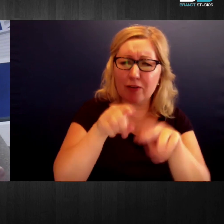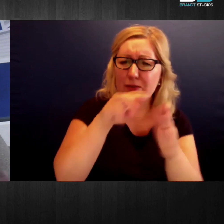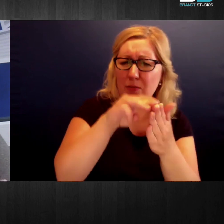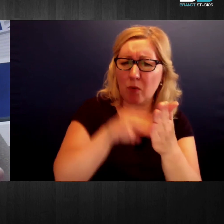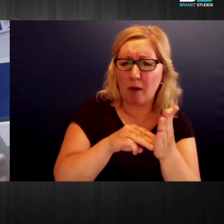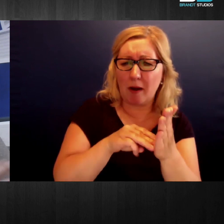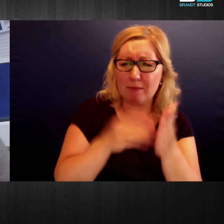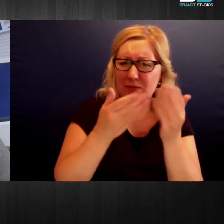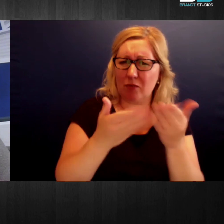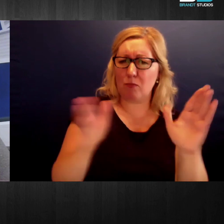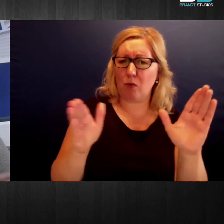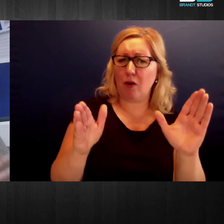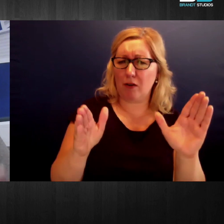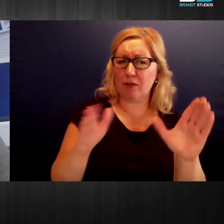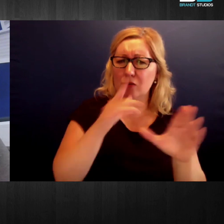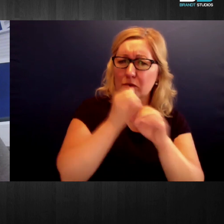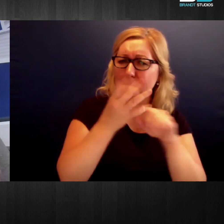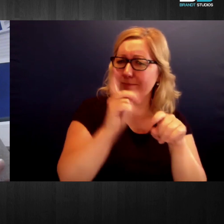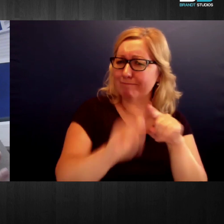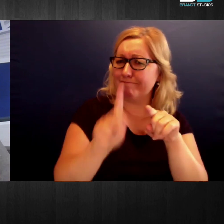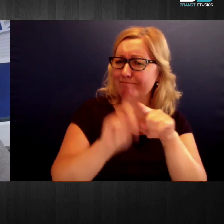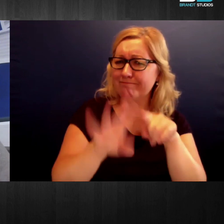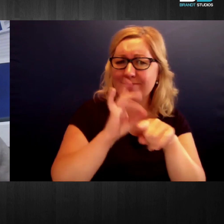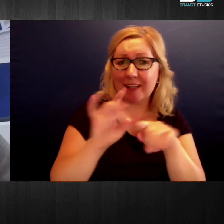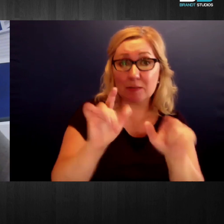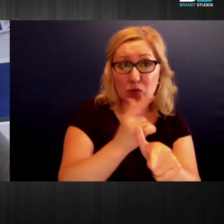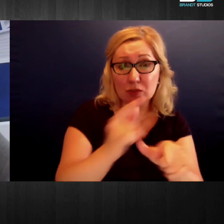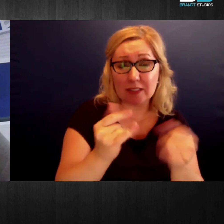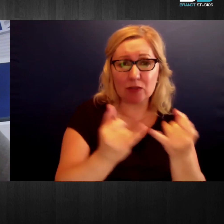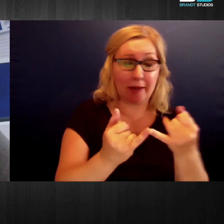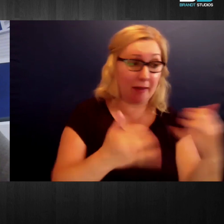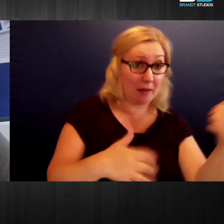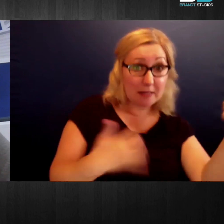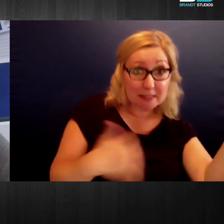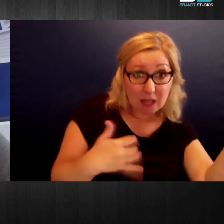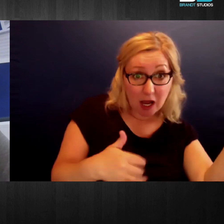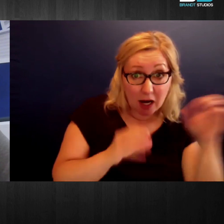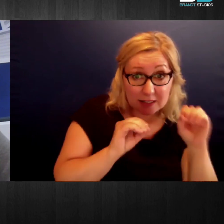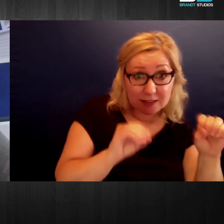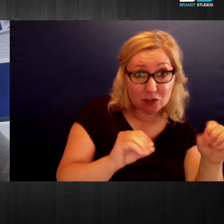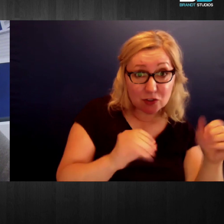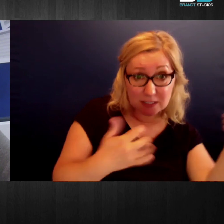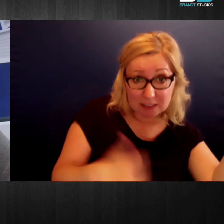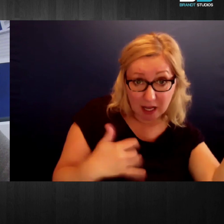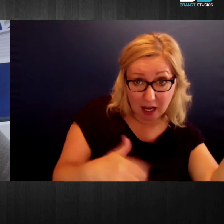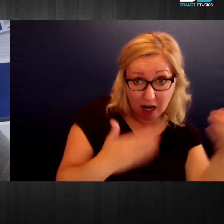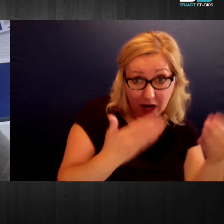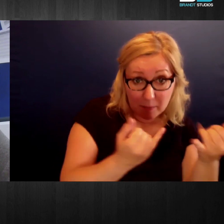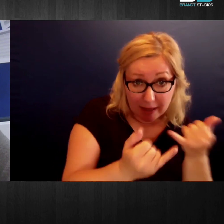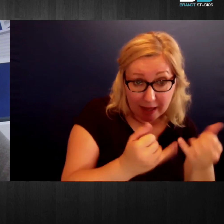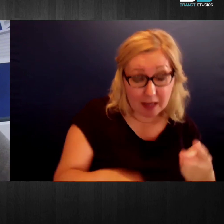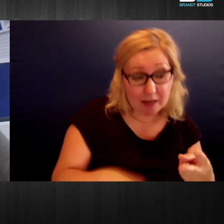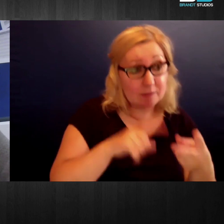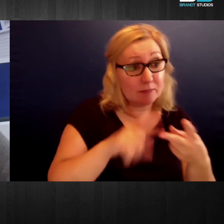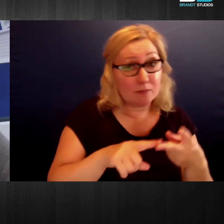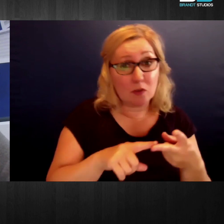everything from guitar lessons to open mic nights to lots of other things that we still continued. But all the